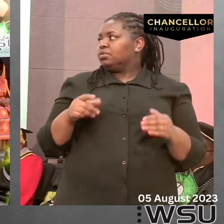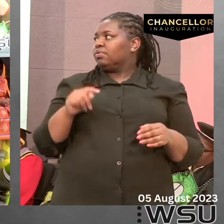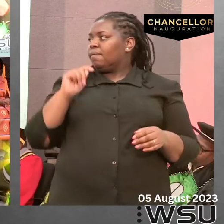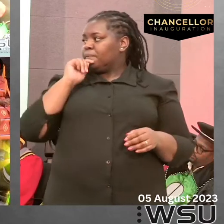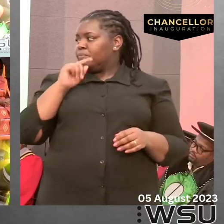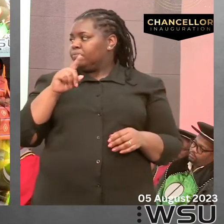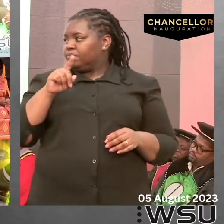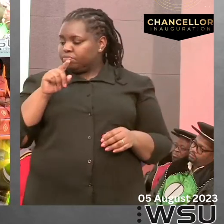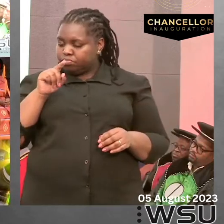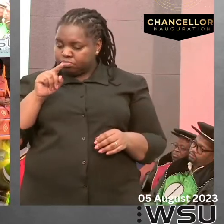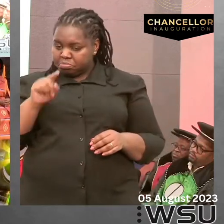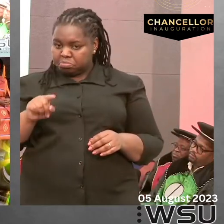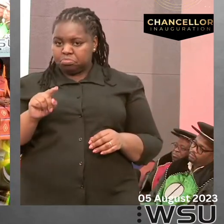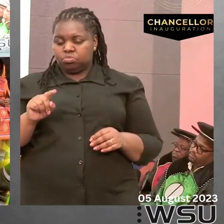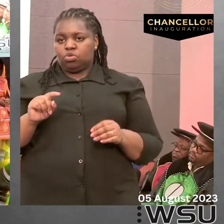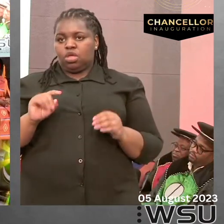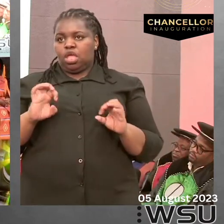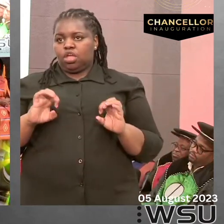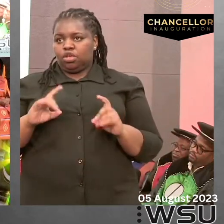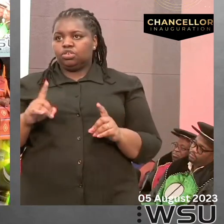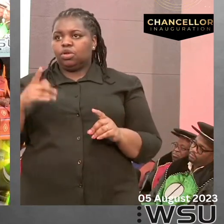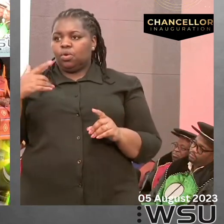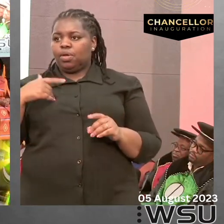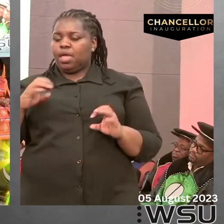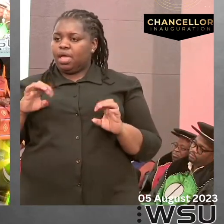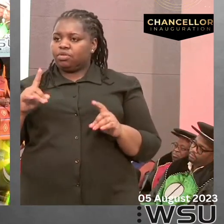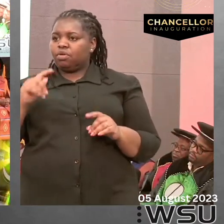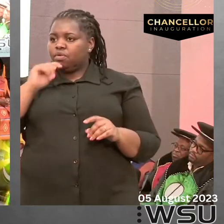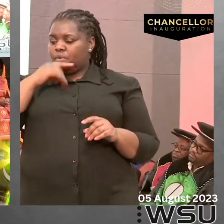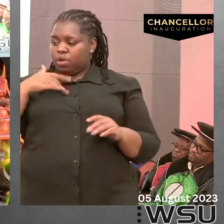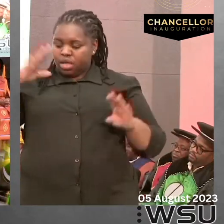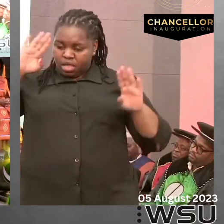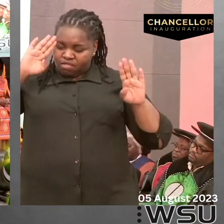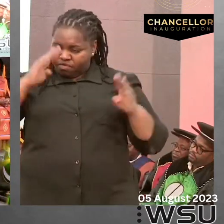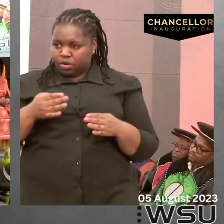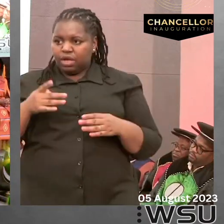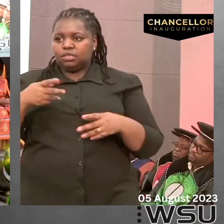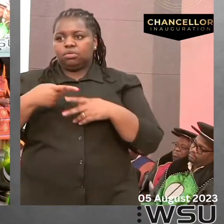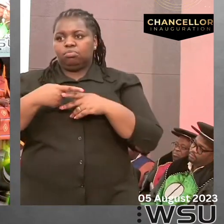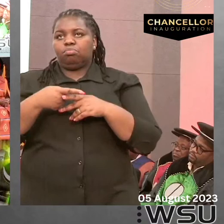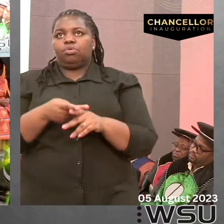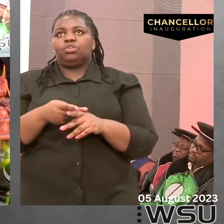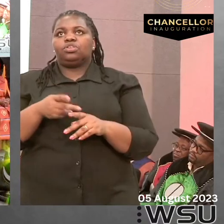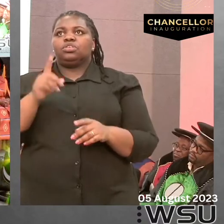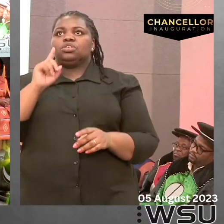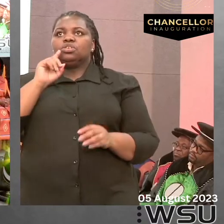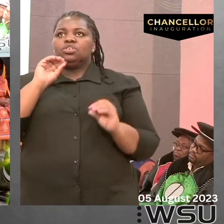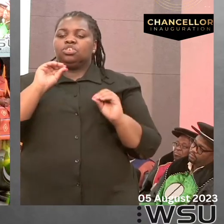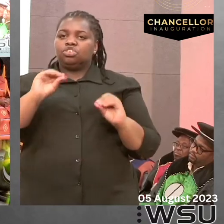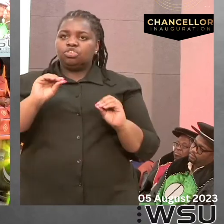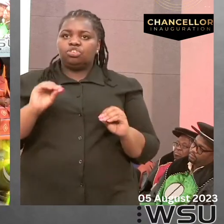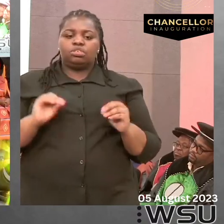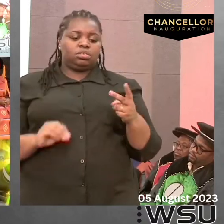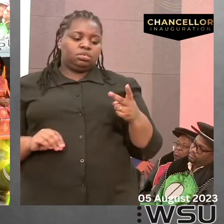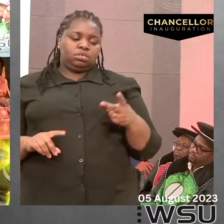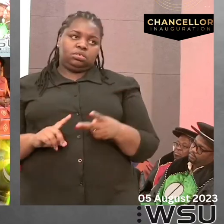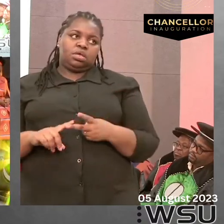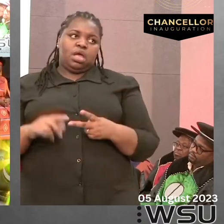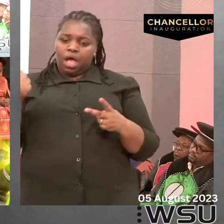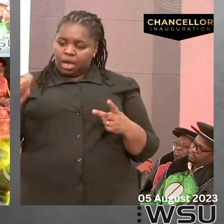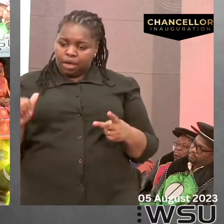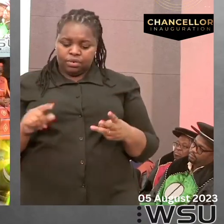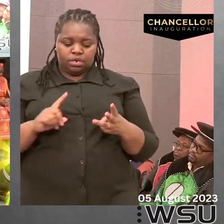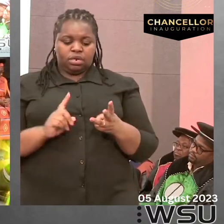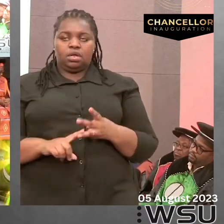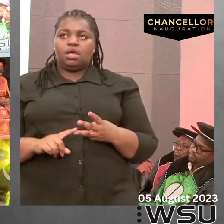also for education. We deliberately focused on producing teachers, on producing accountants,